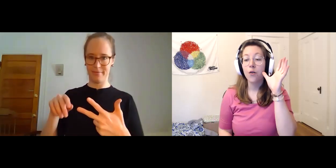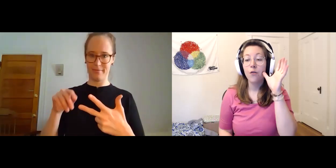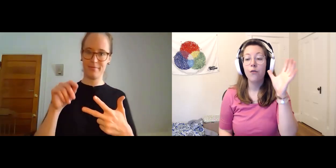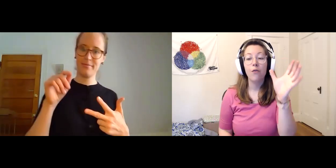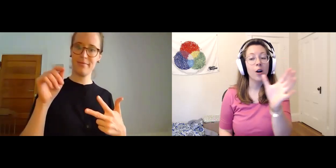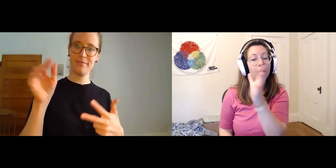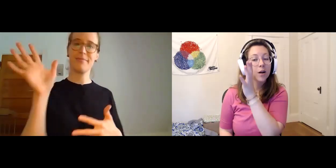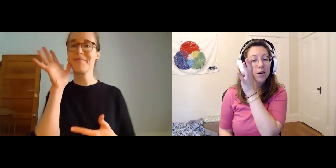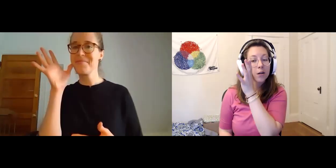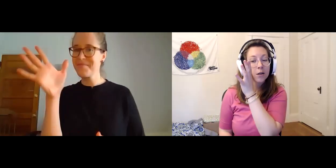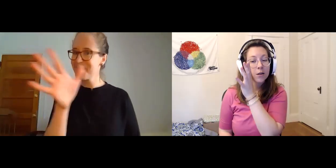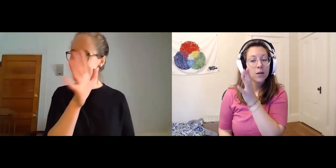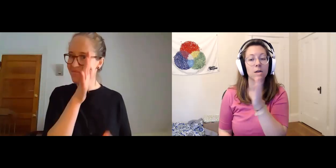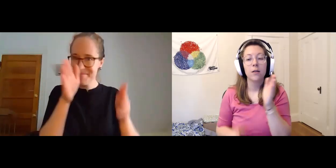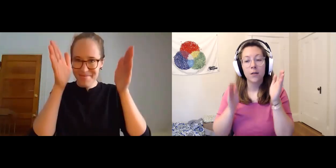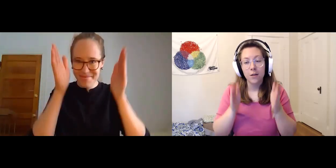was farmer.